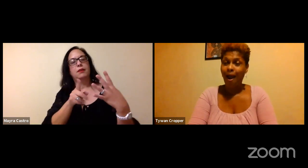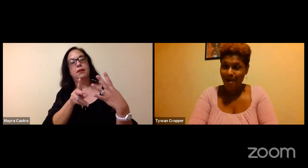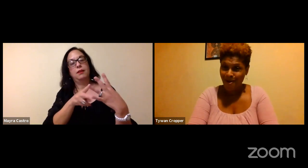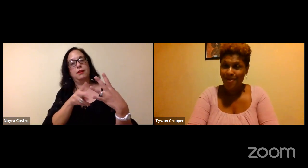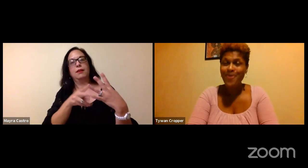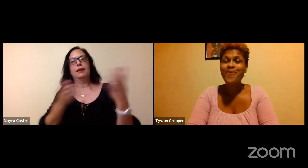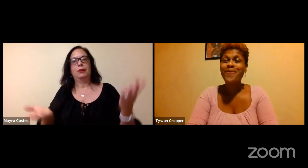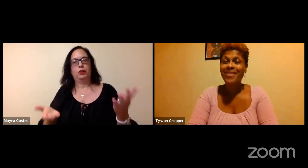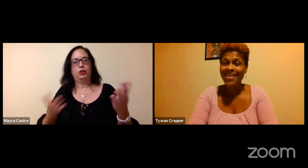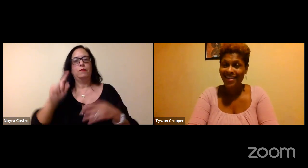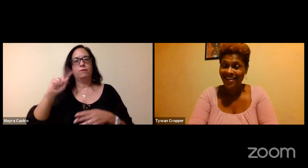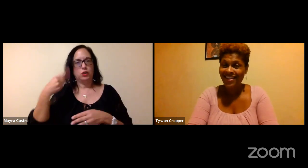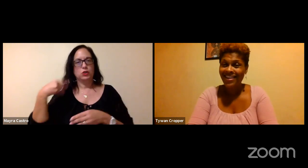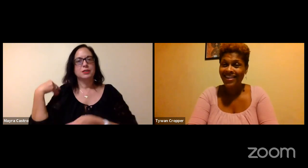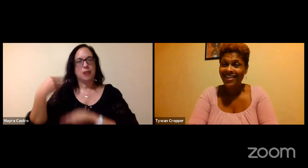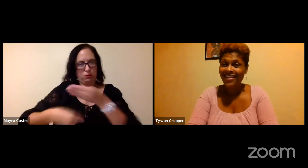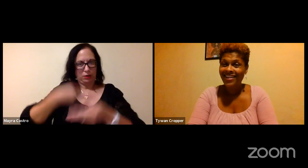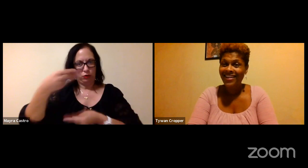Cuba,